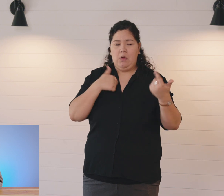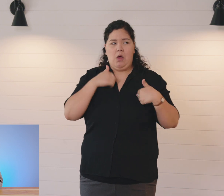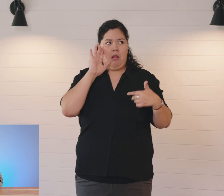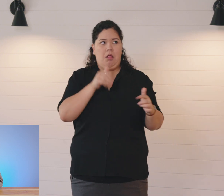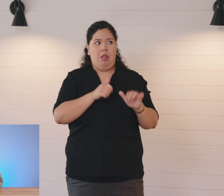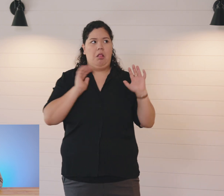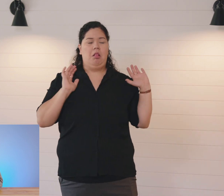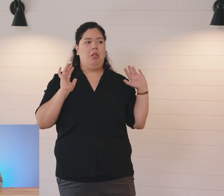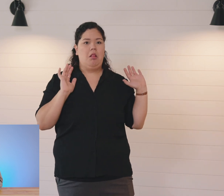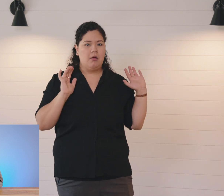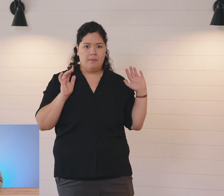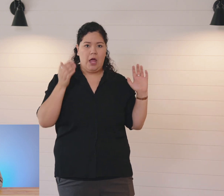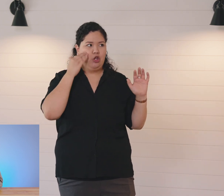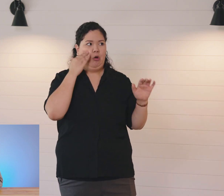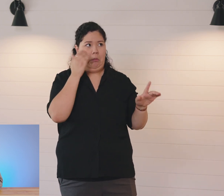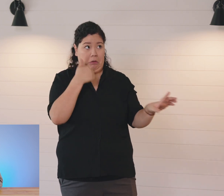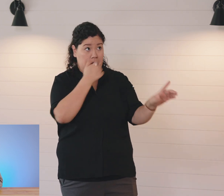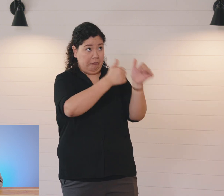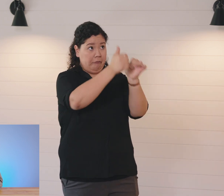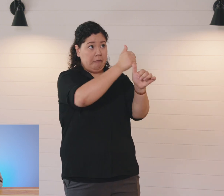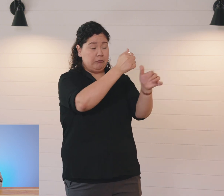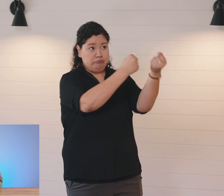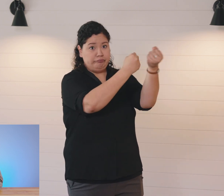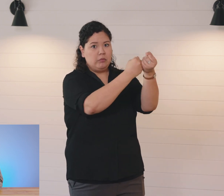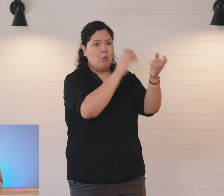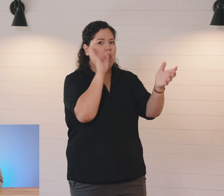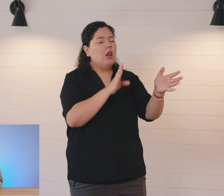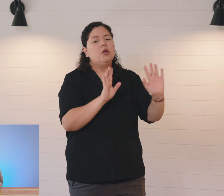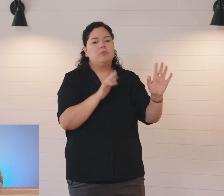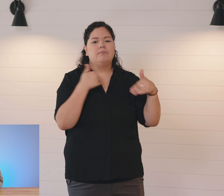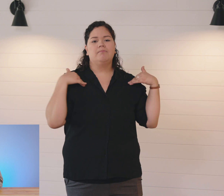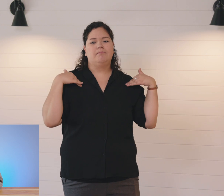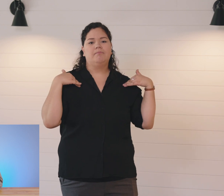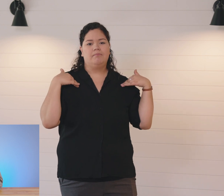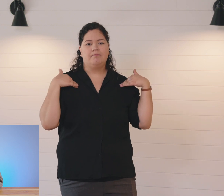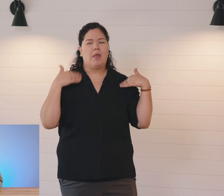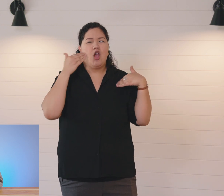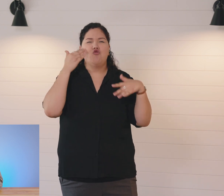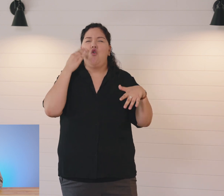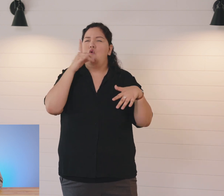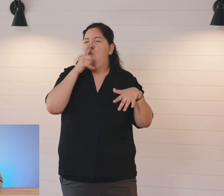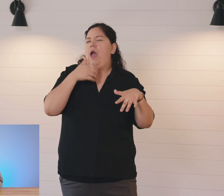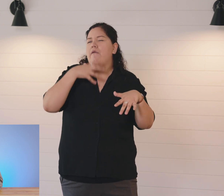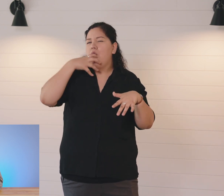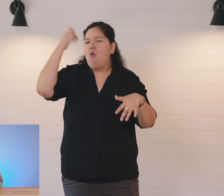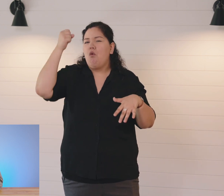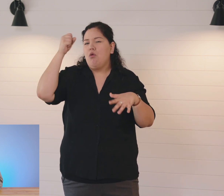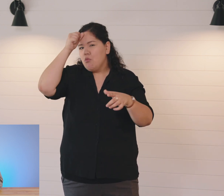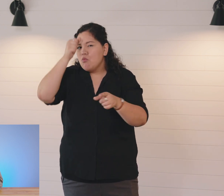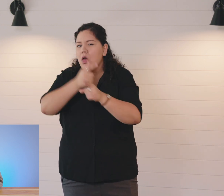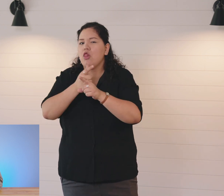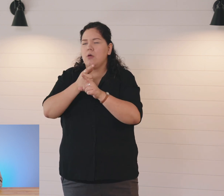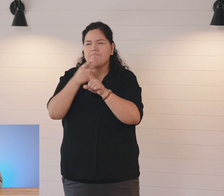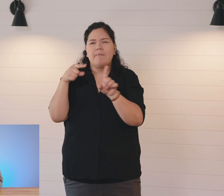in that moment. You always knew, when I was a kid, you always knew which kids in the area had a big brother that you didn't want to mess